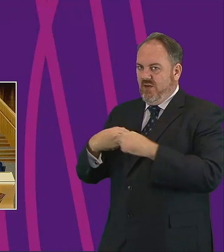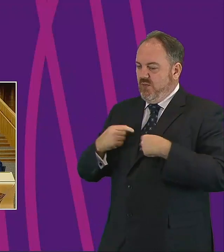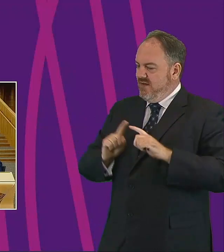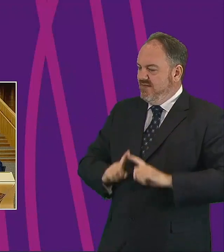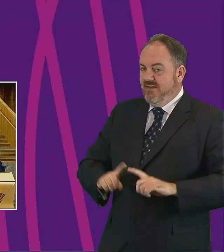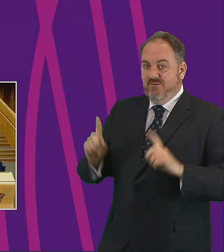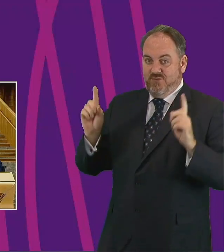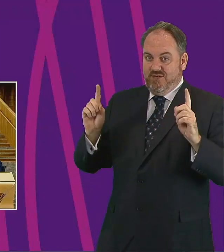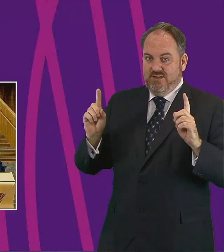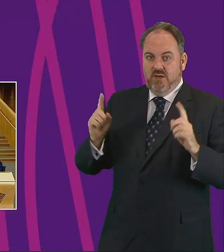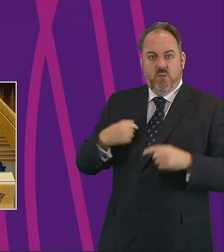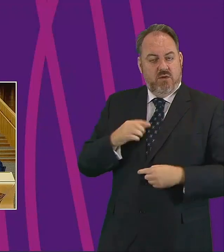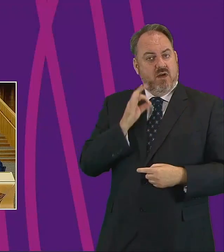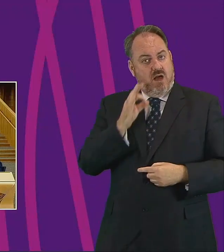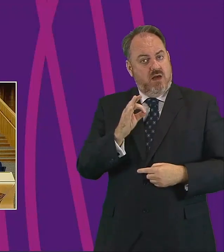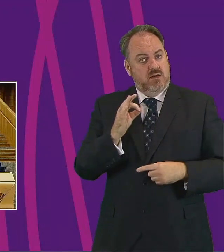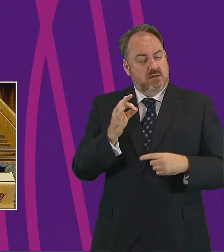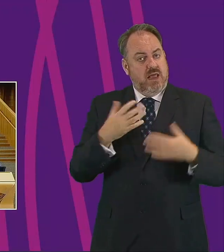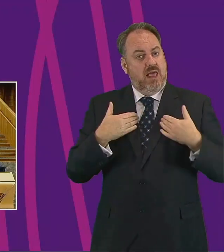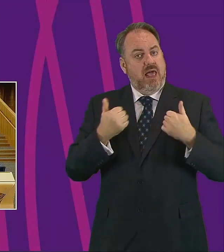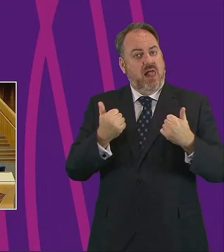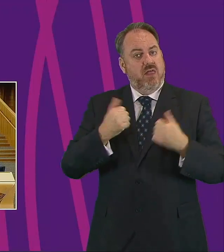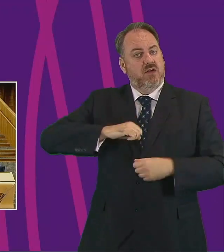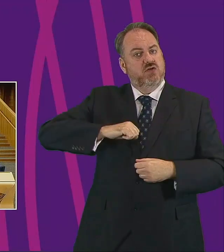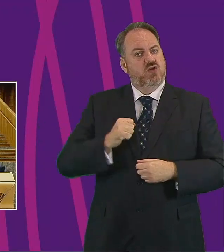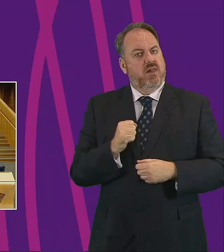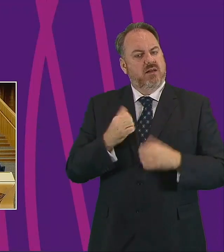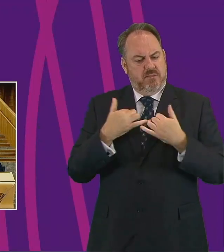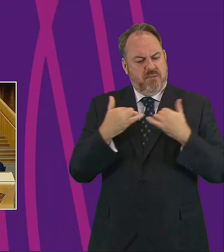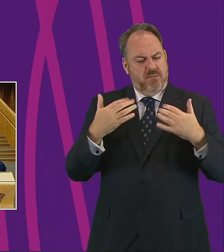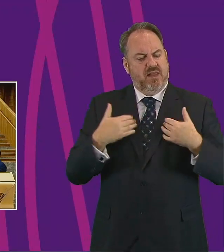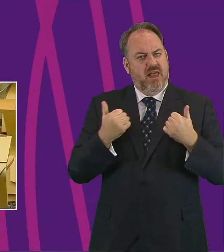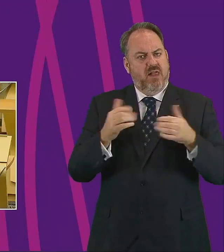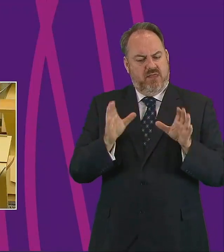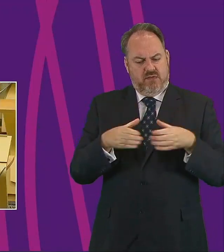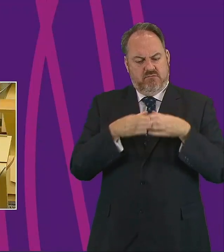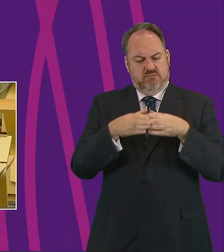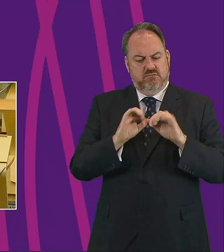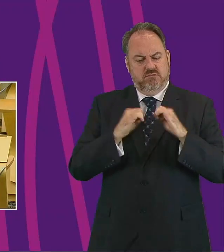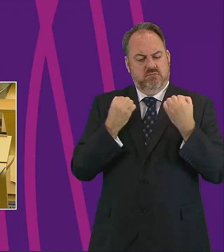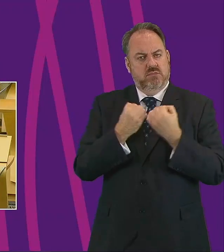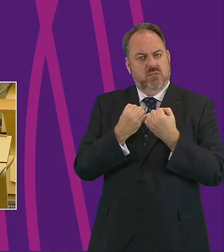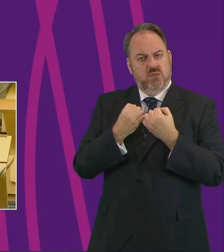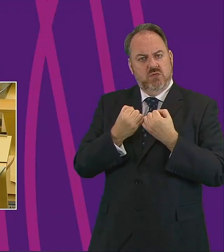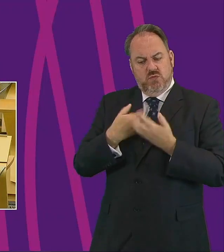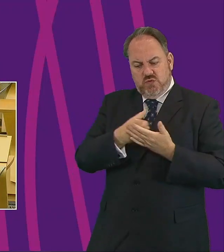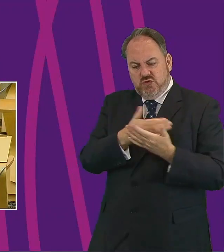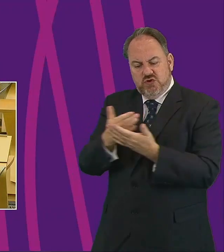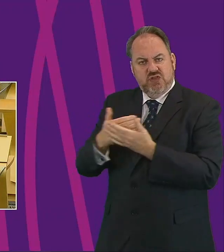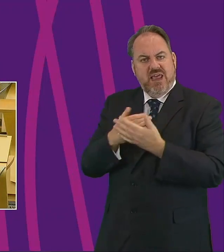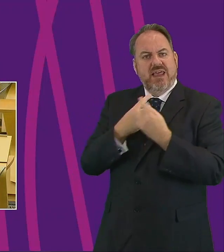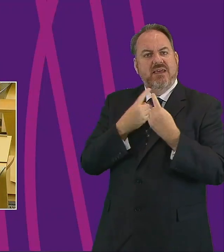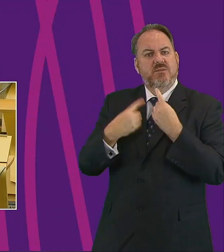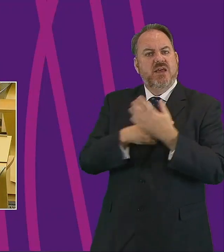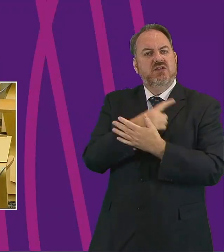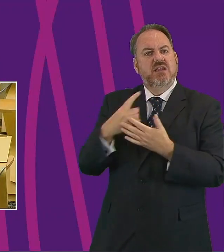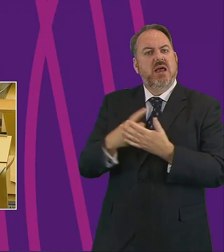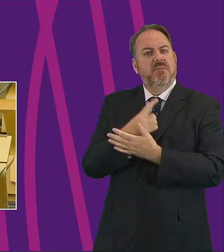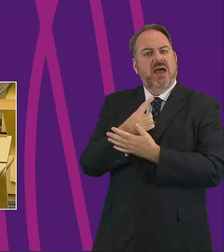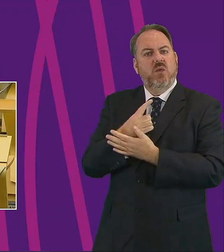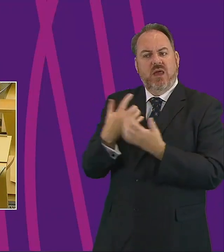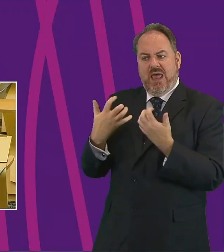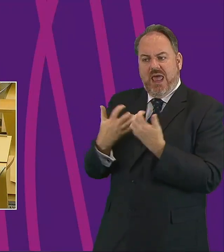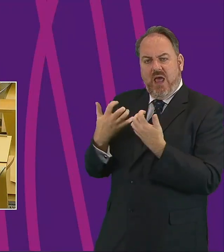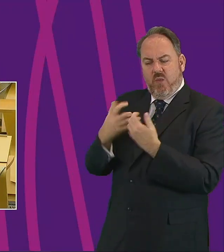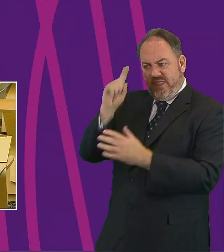Health Scotland to look specifically at these questions, to look at patients that were discharged from hospitals to care homes, to look